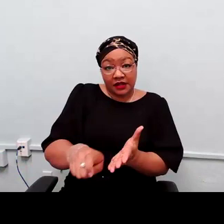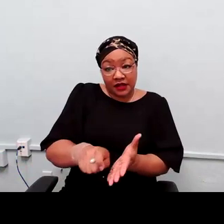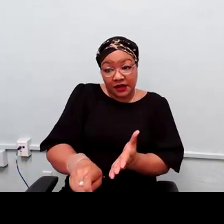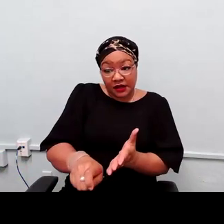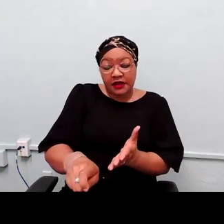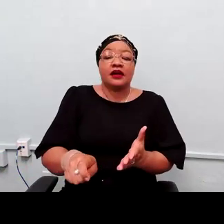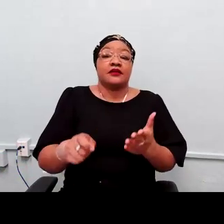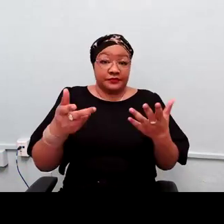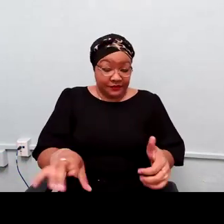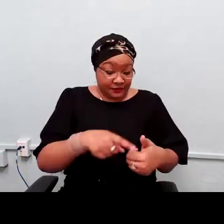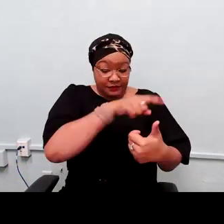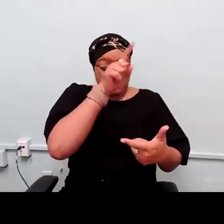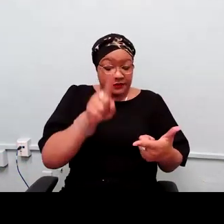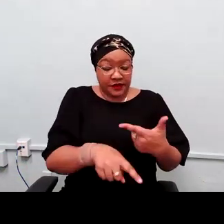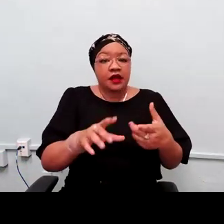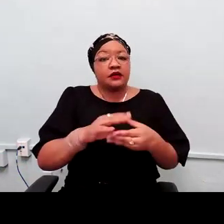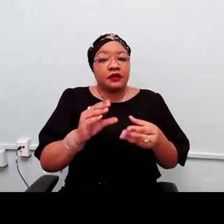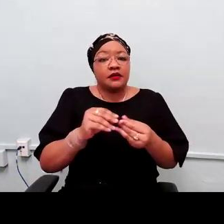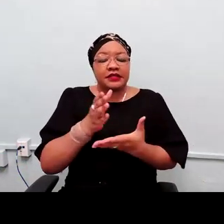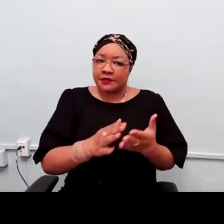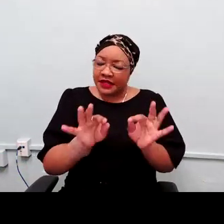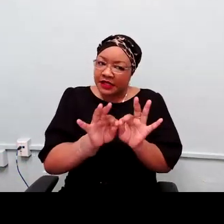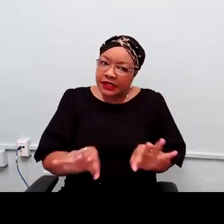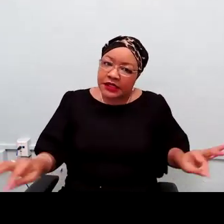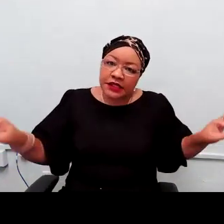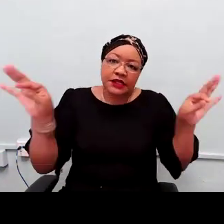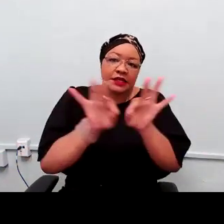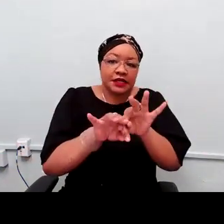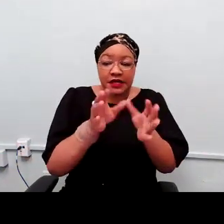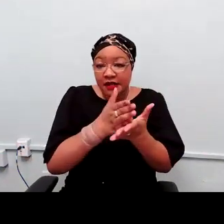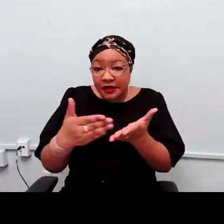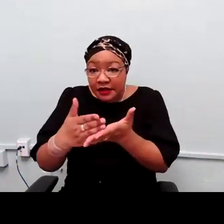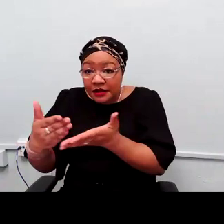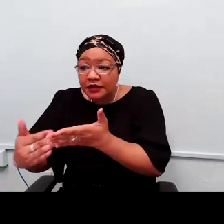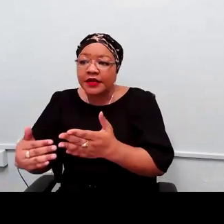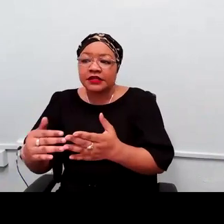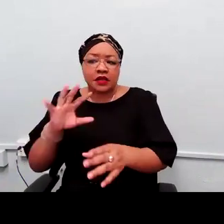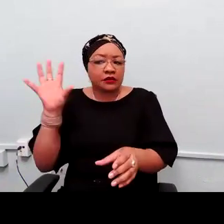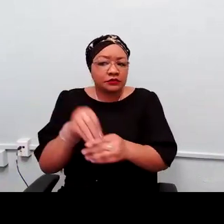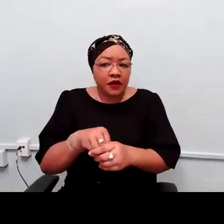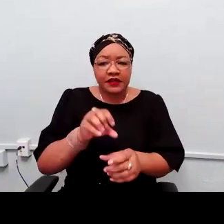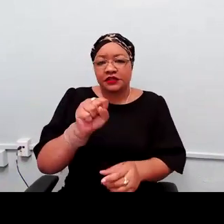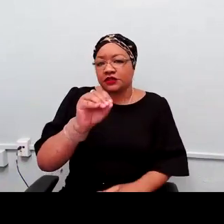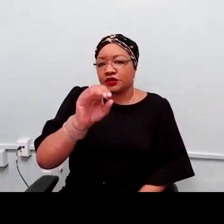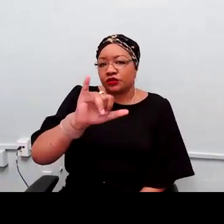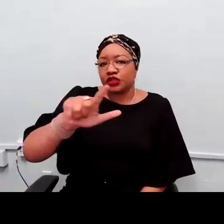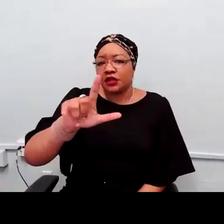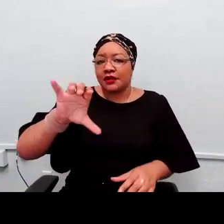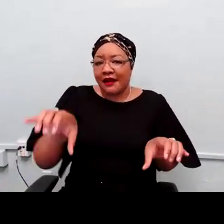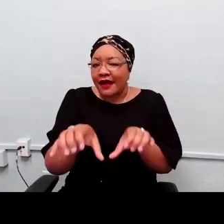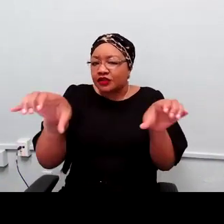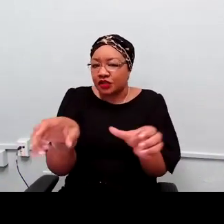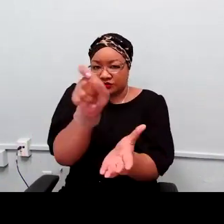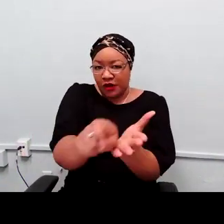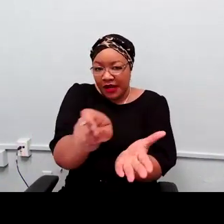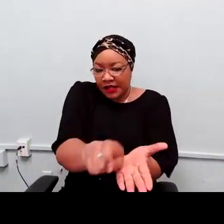some of its key elements, its craft elements, some of the key attributes that you see in social action